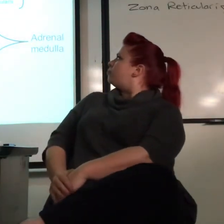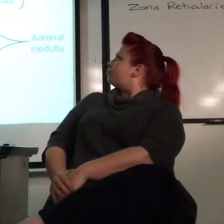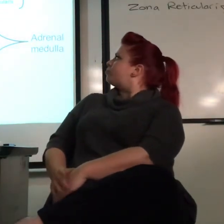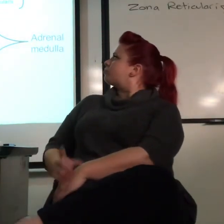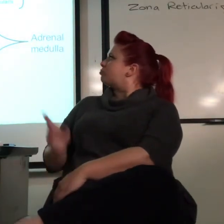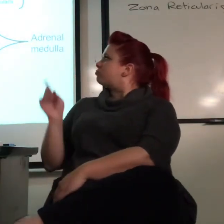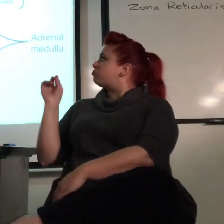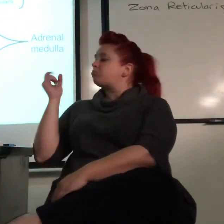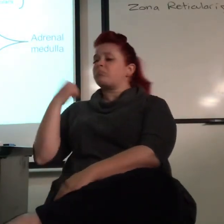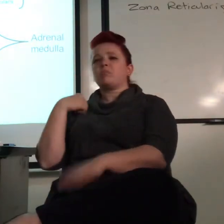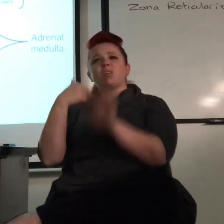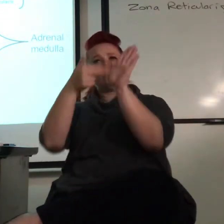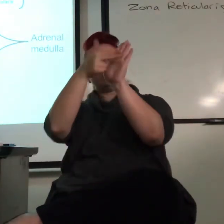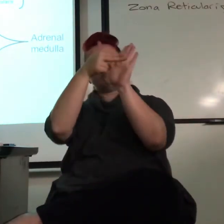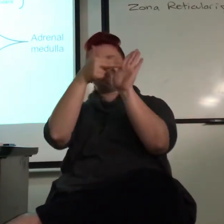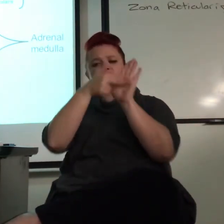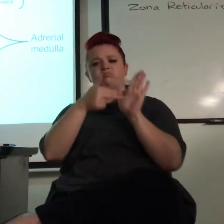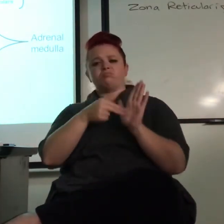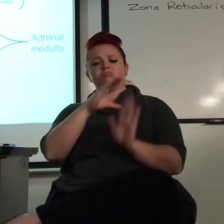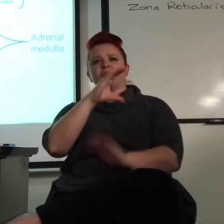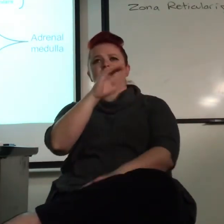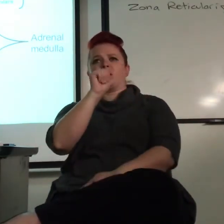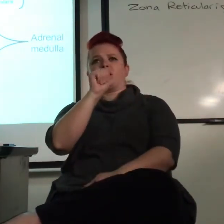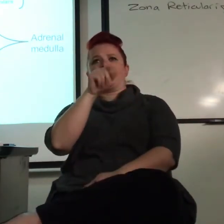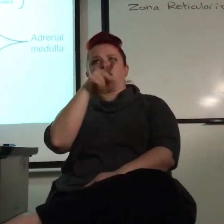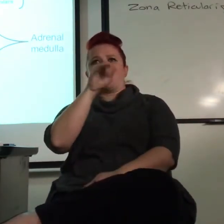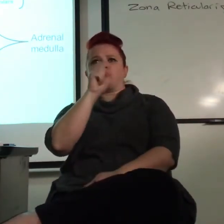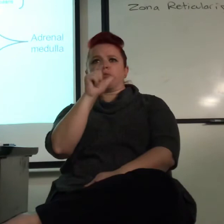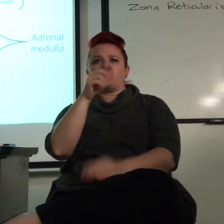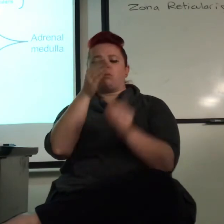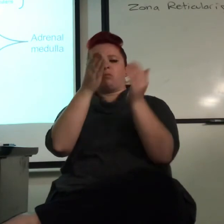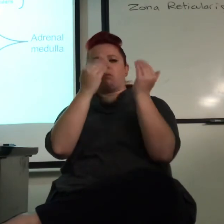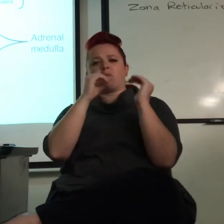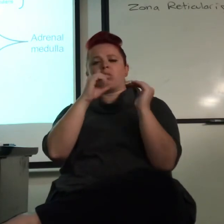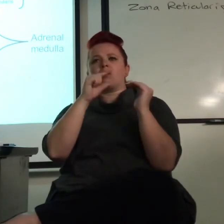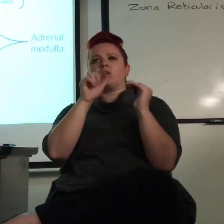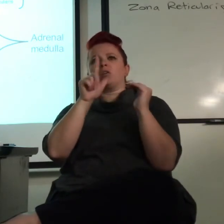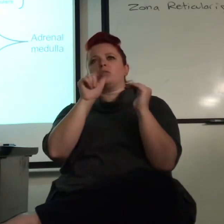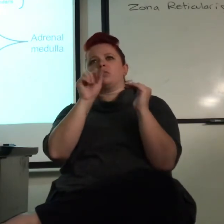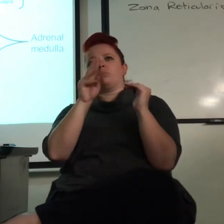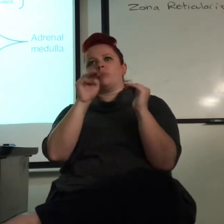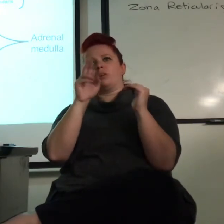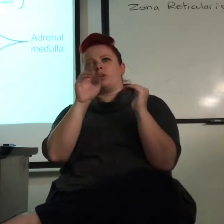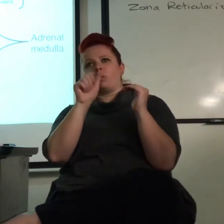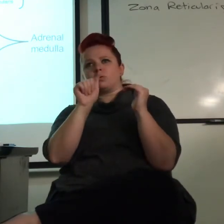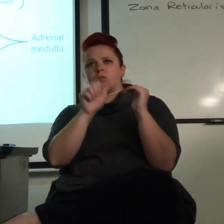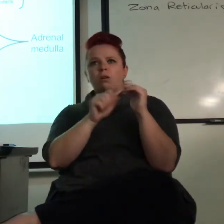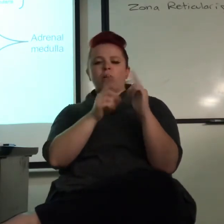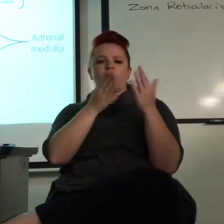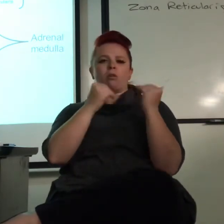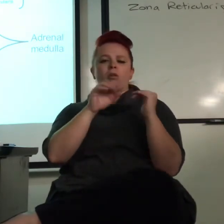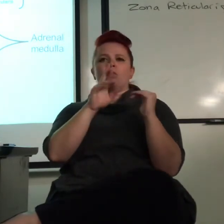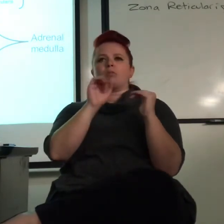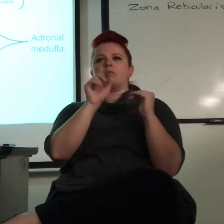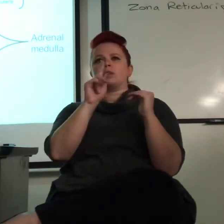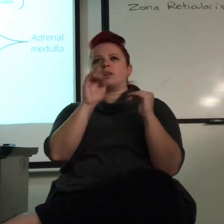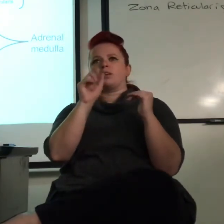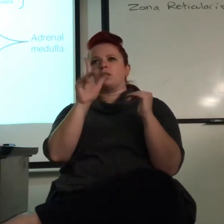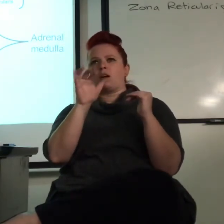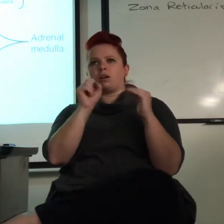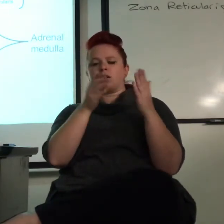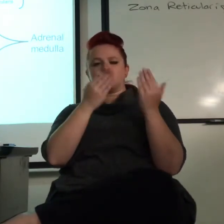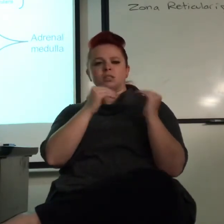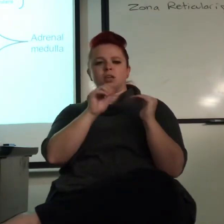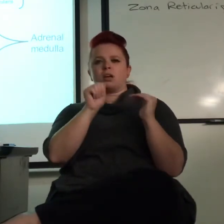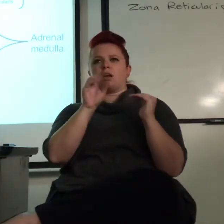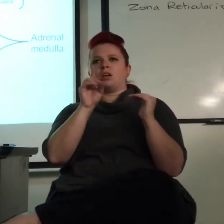I got it labeled, capsule, glomerulosa, fasciculata, reticularis, and adrenal medulla. And I took